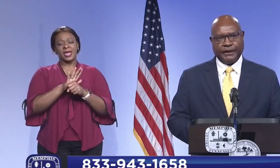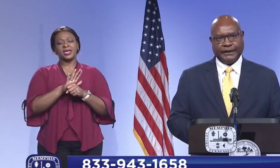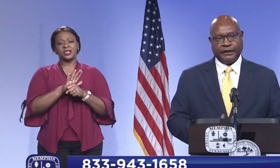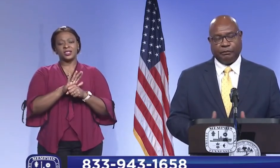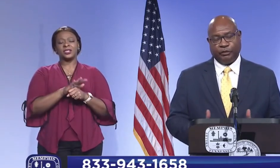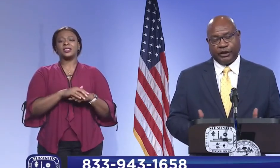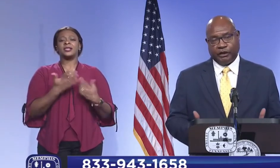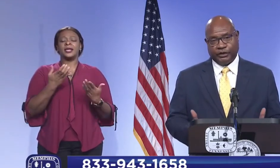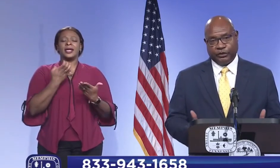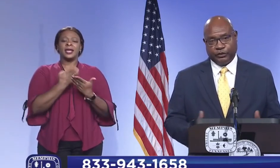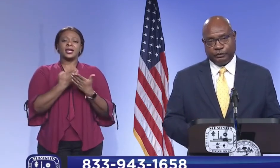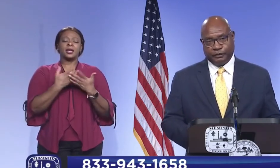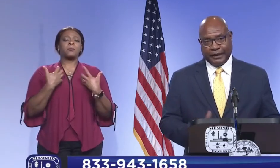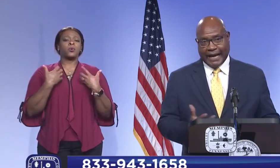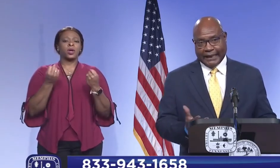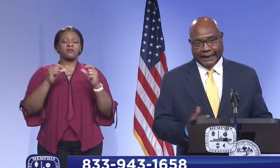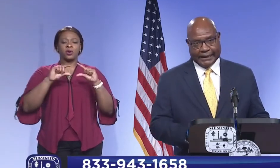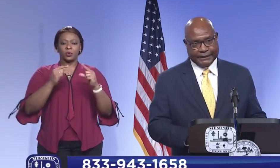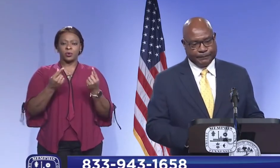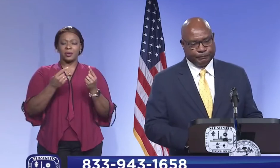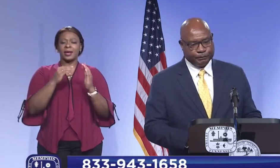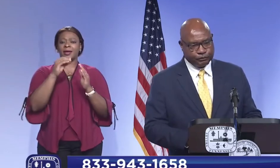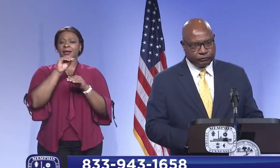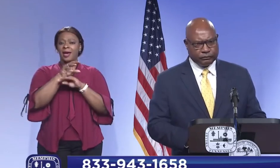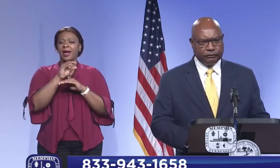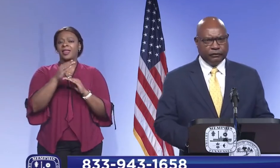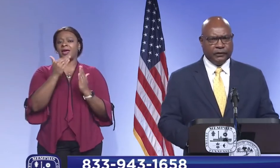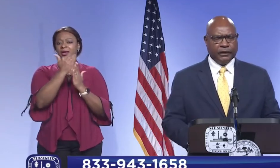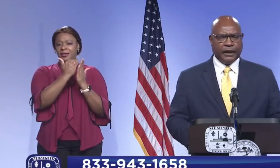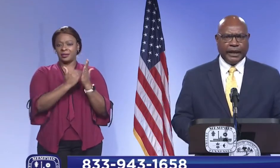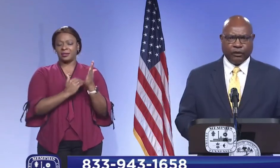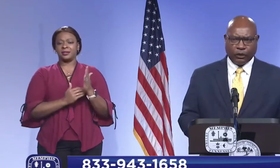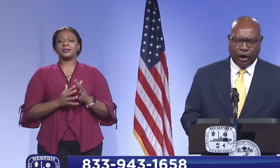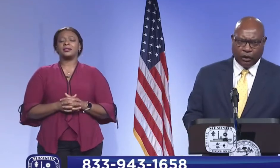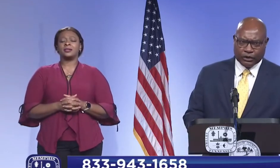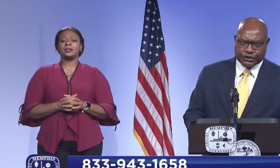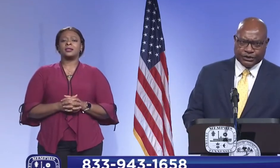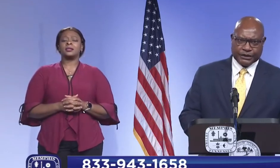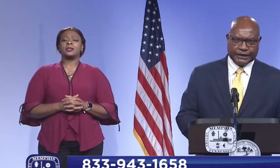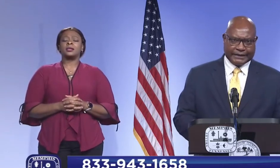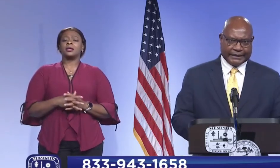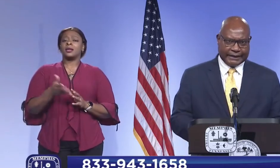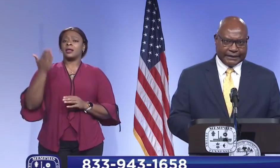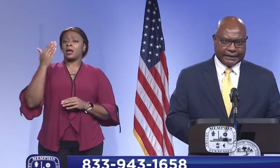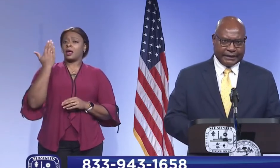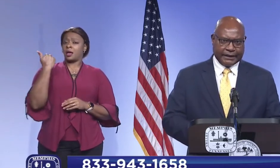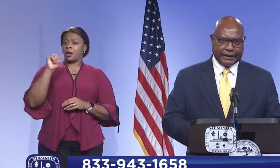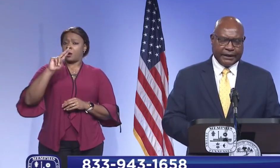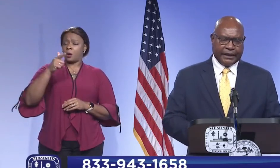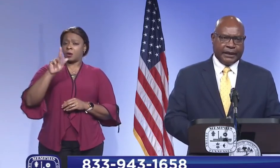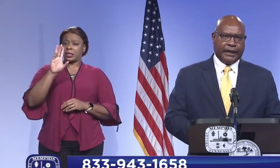the Economic Recovery Group guidelines. And on August the 6th,